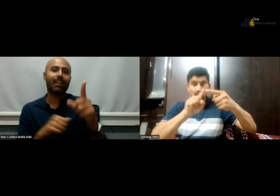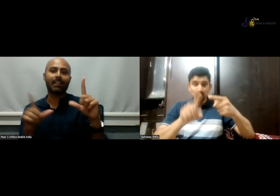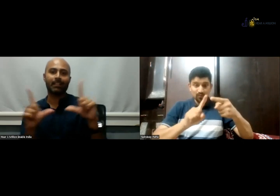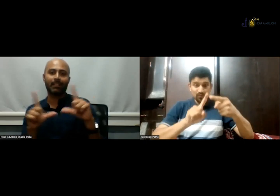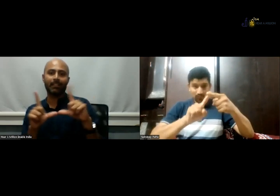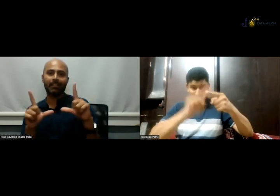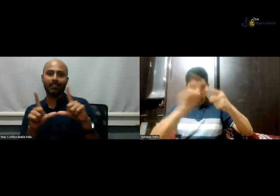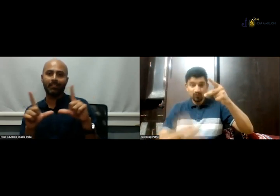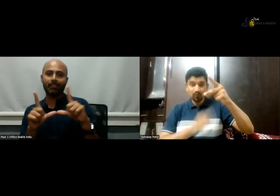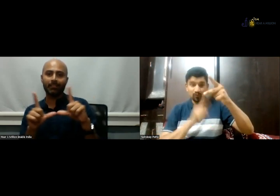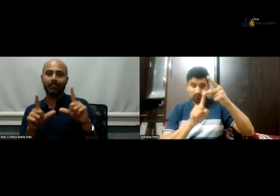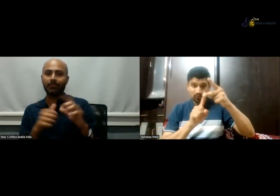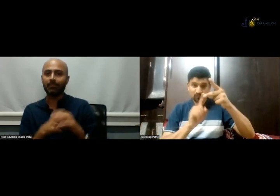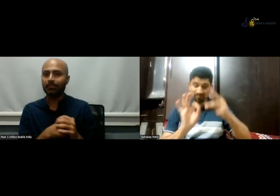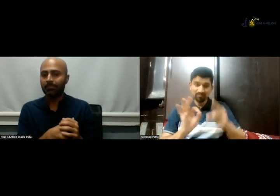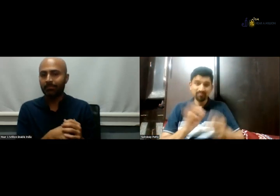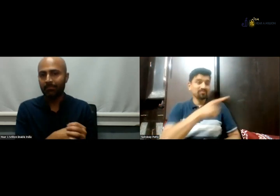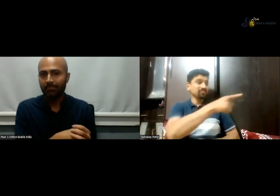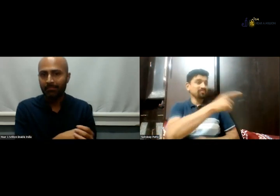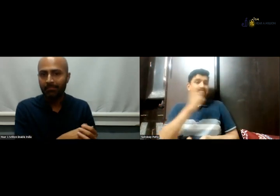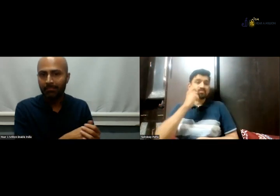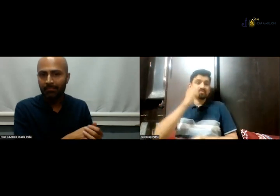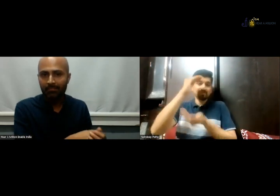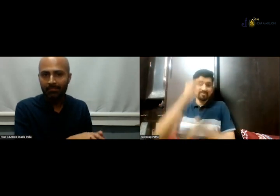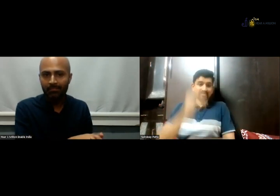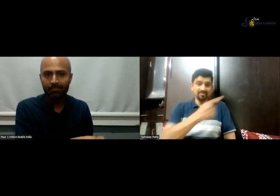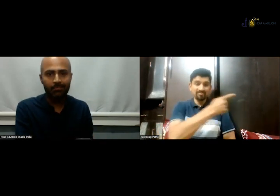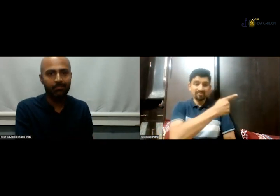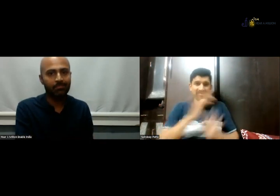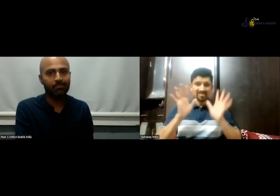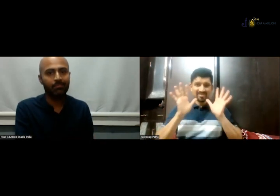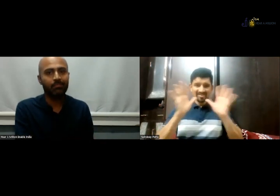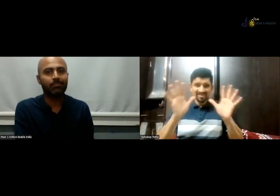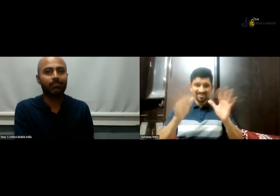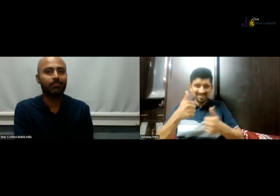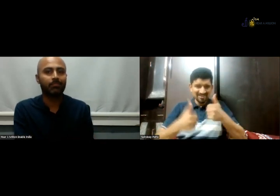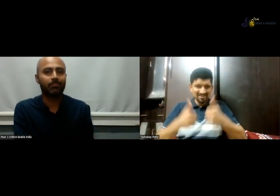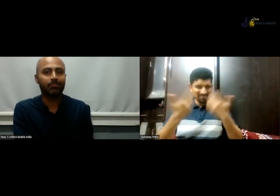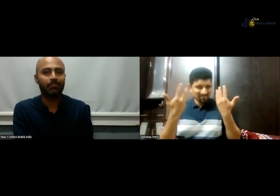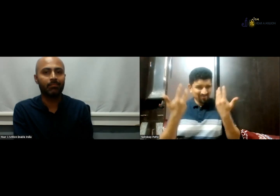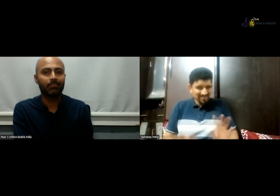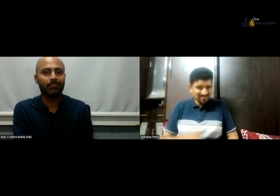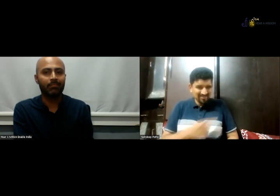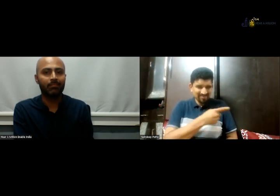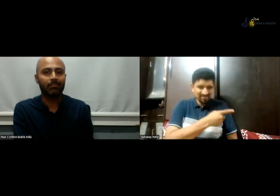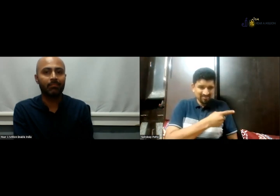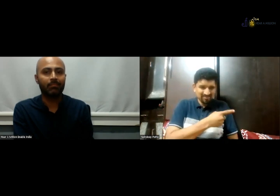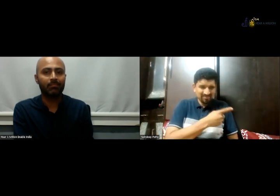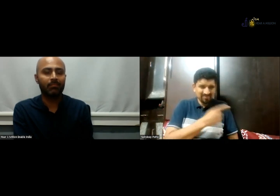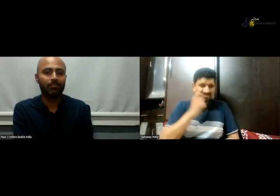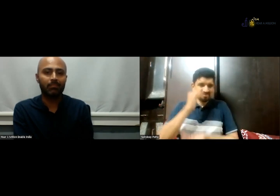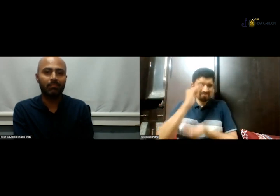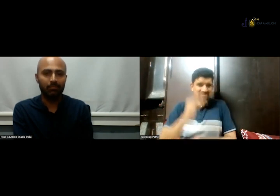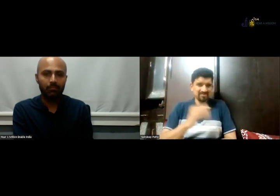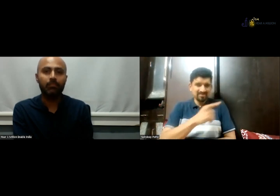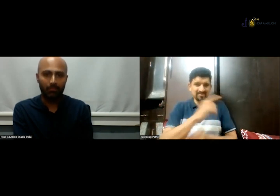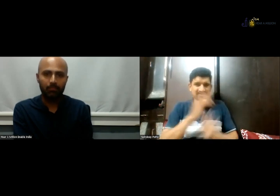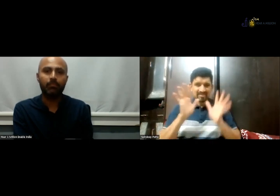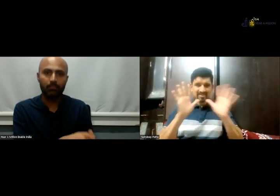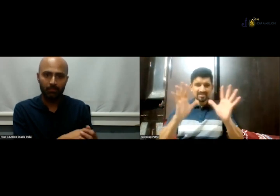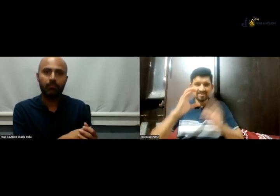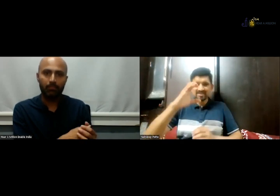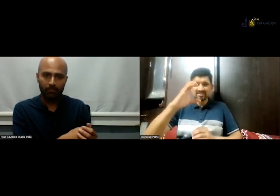we missed having her because she wanted to clear it. And also, my son, he